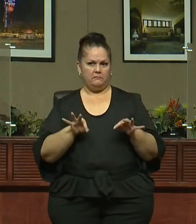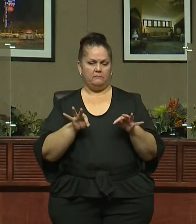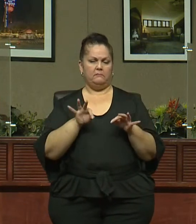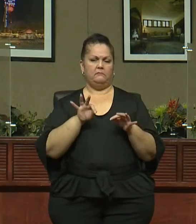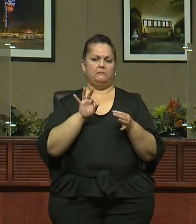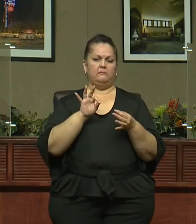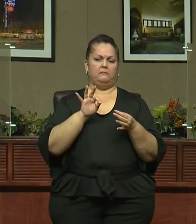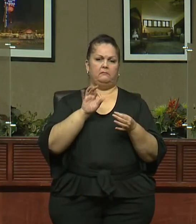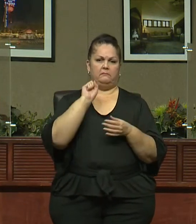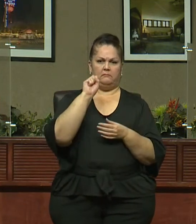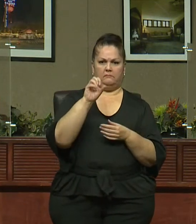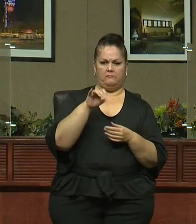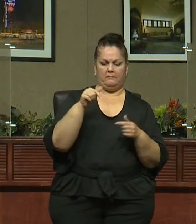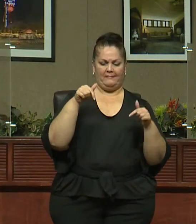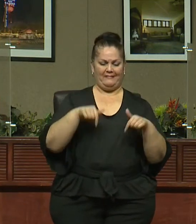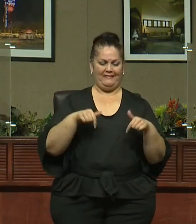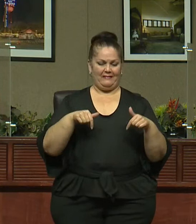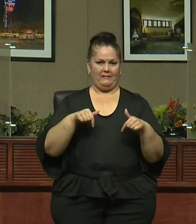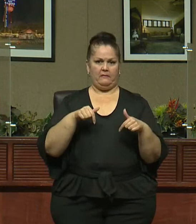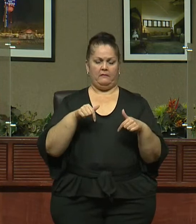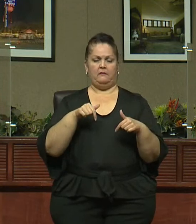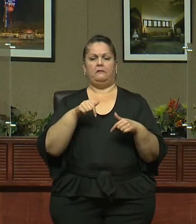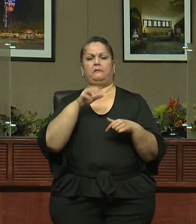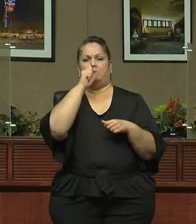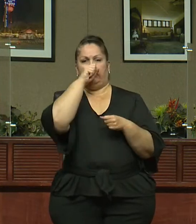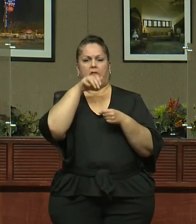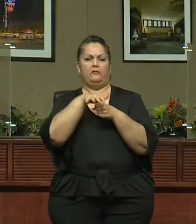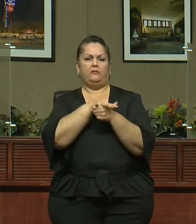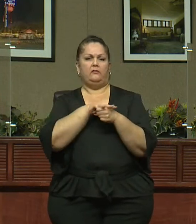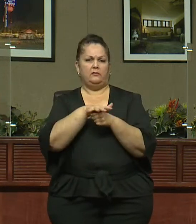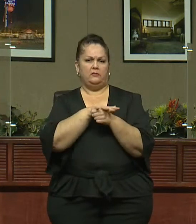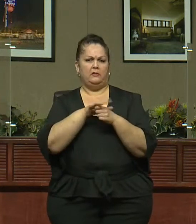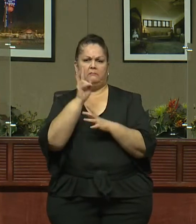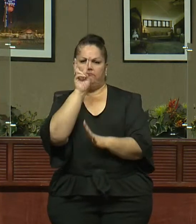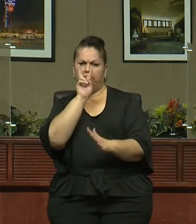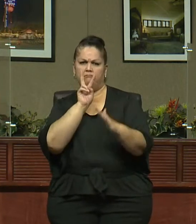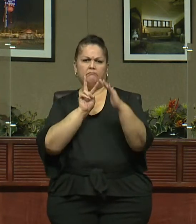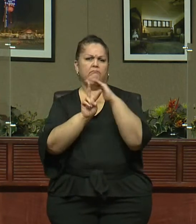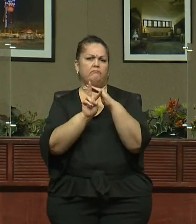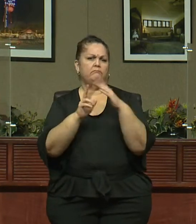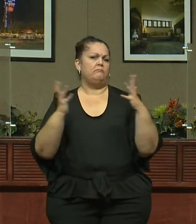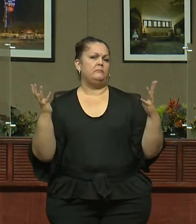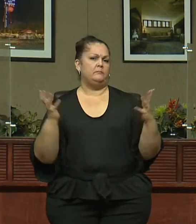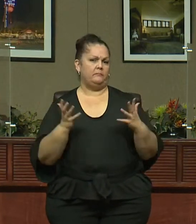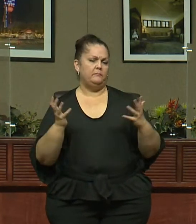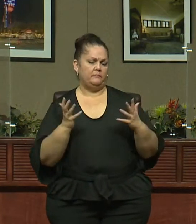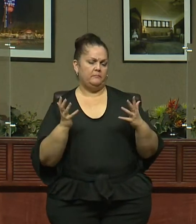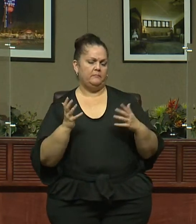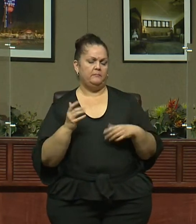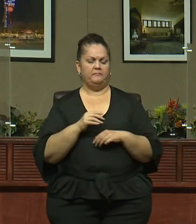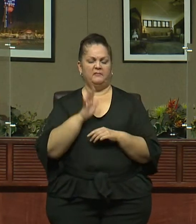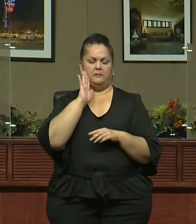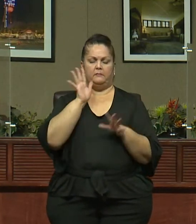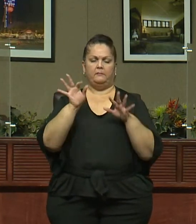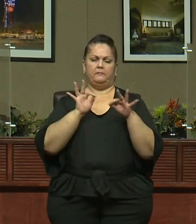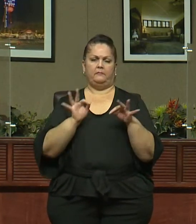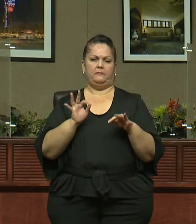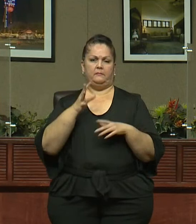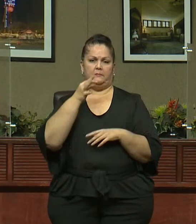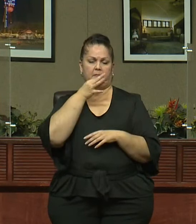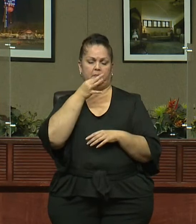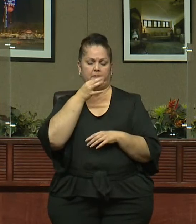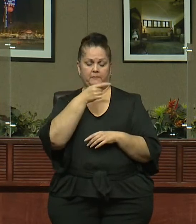about what we expect to happen here within the metro Orlando area, in particular here within Orange